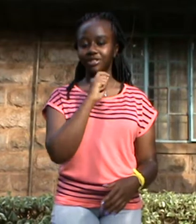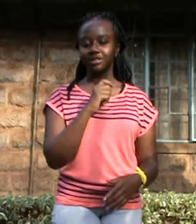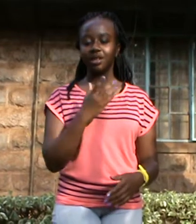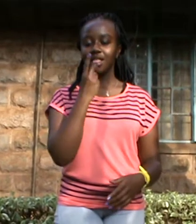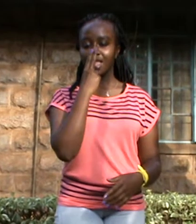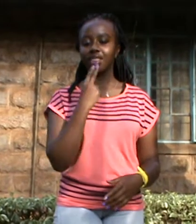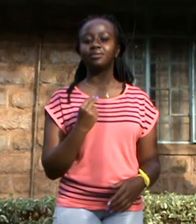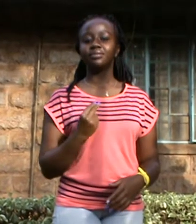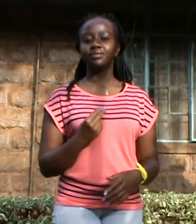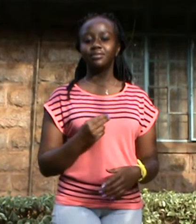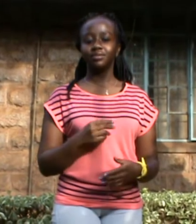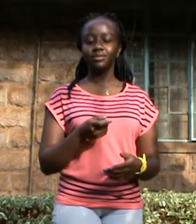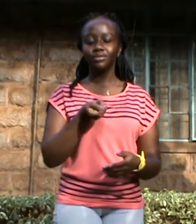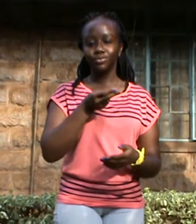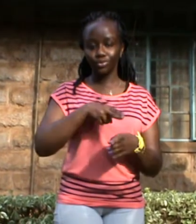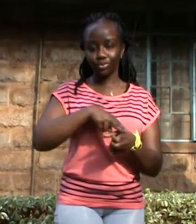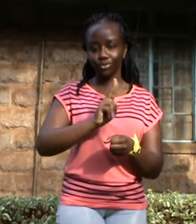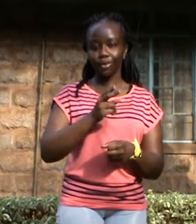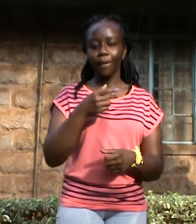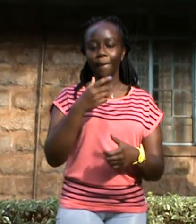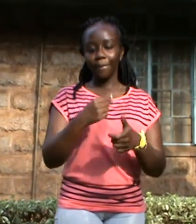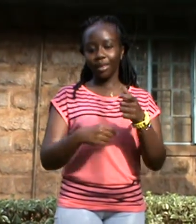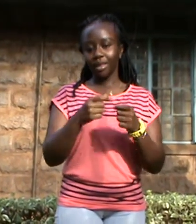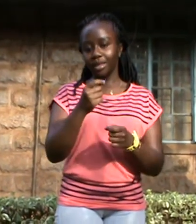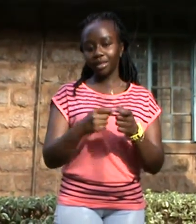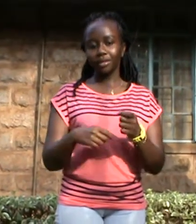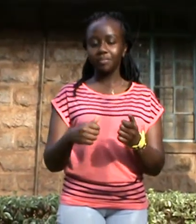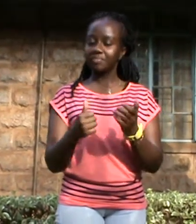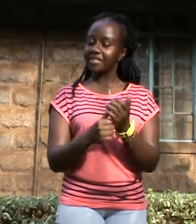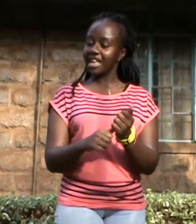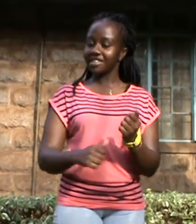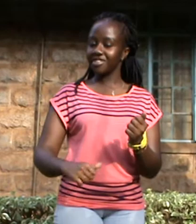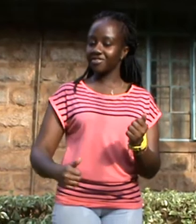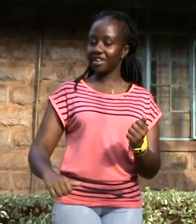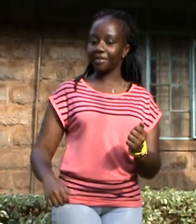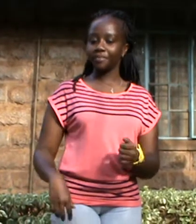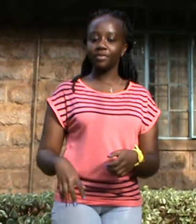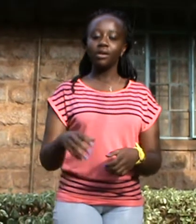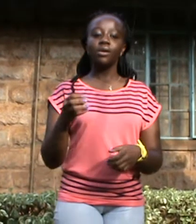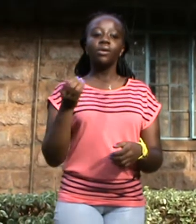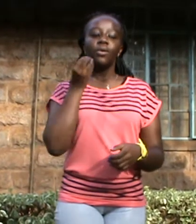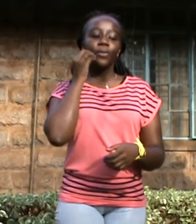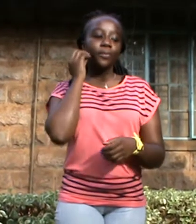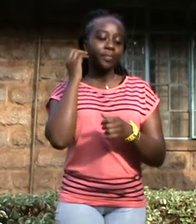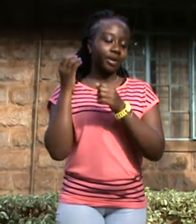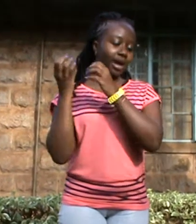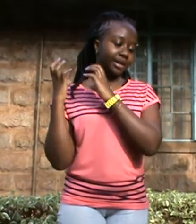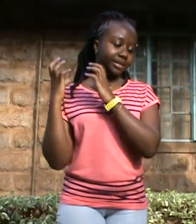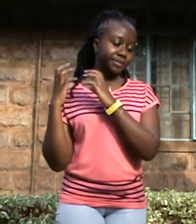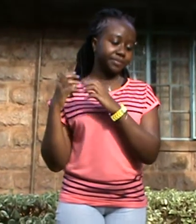Soft drink Milk ETC ETC ETC home carry Everything you